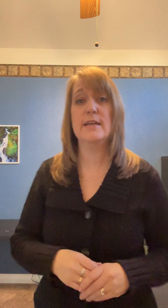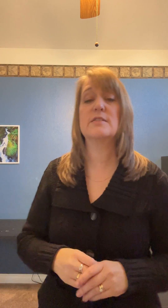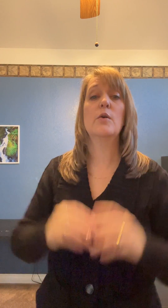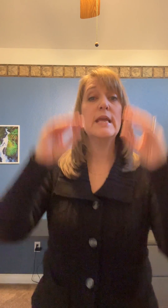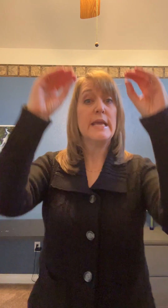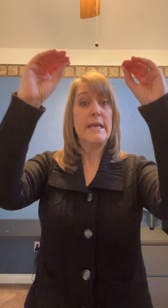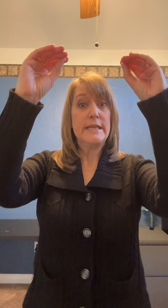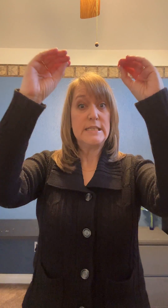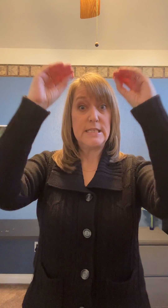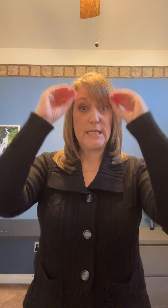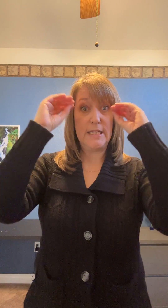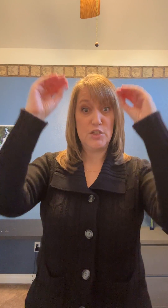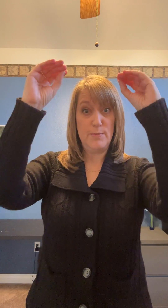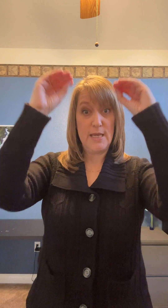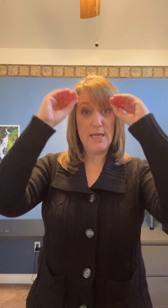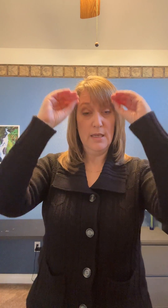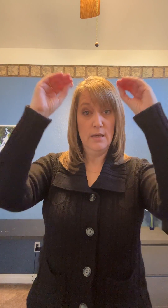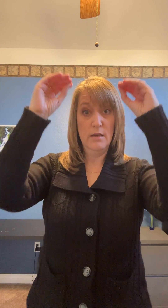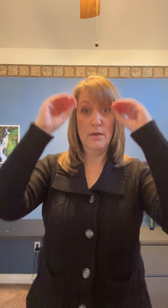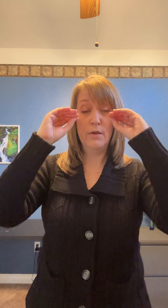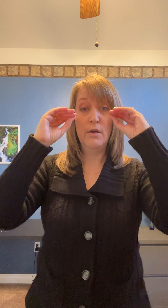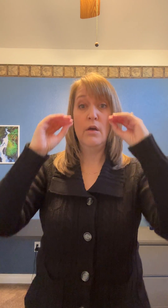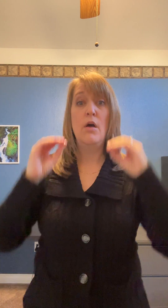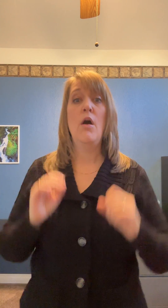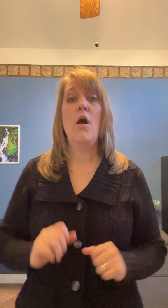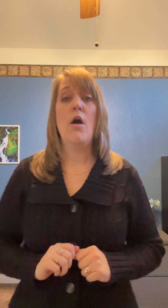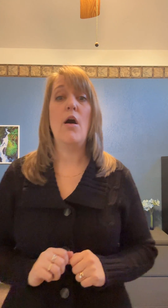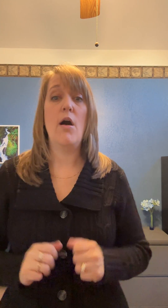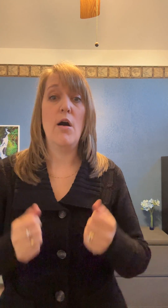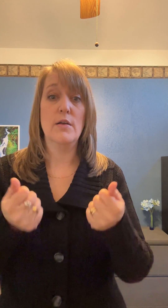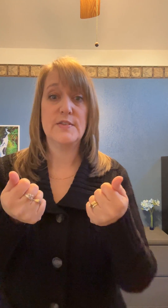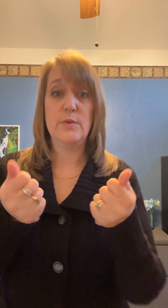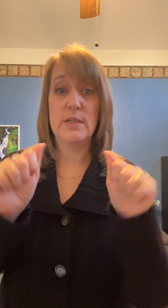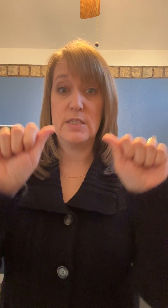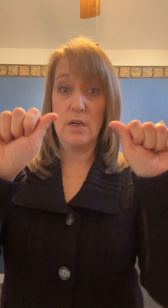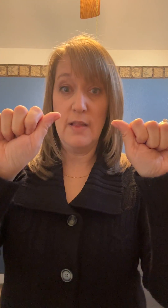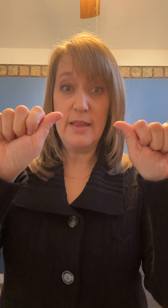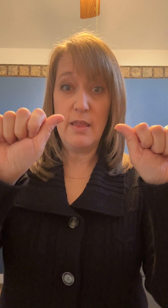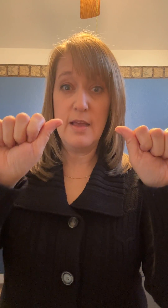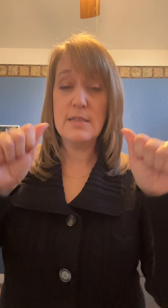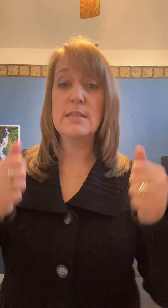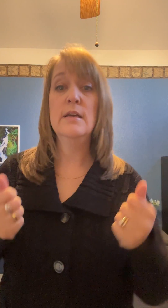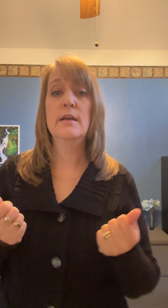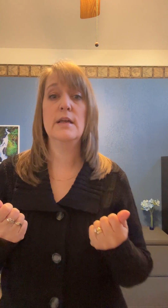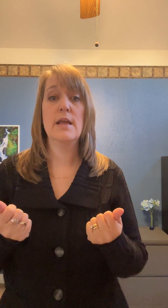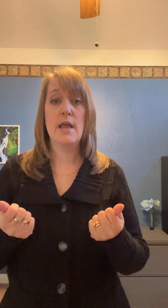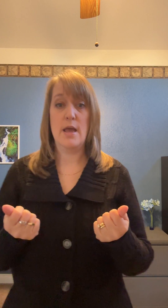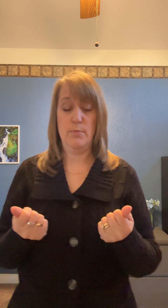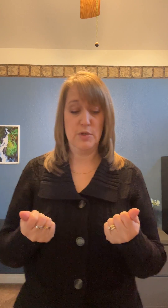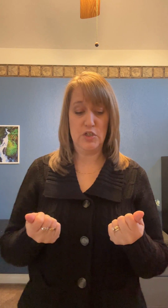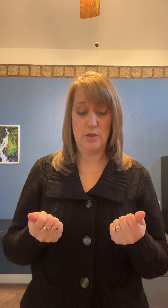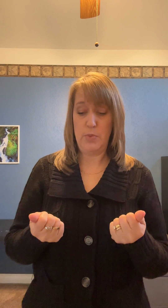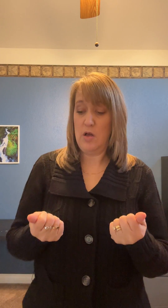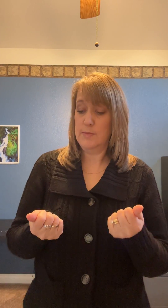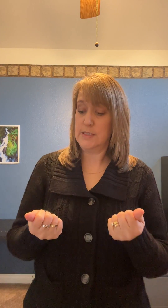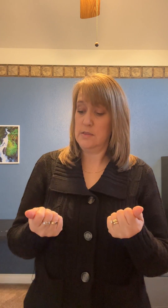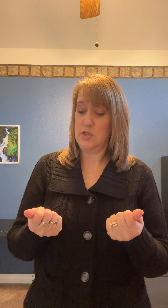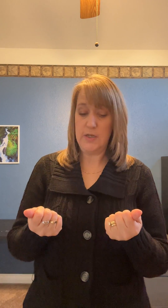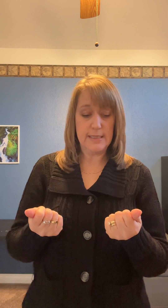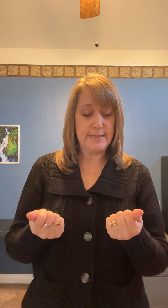so teach me all. So you want to start like this and put your palms so you can see